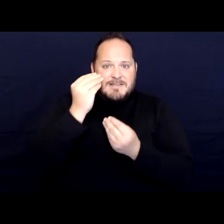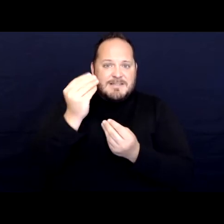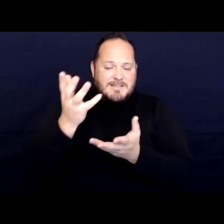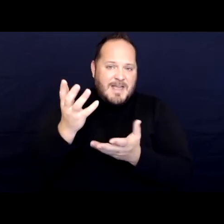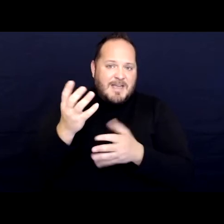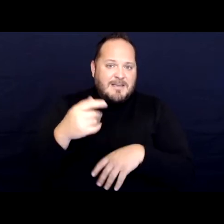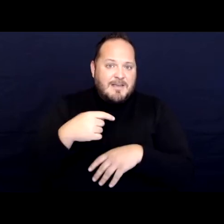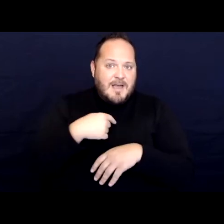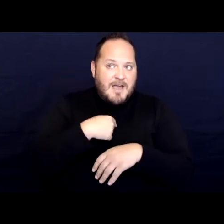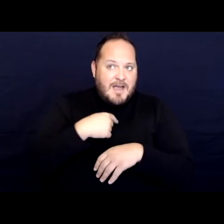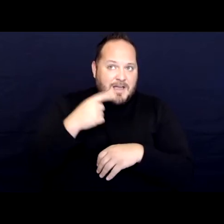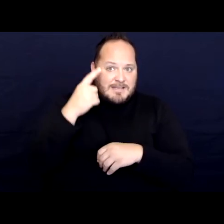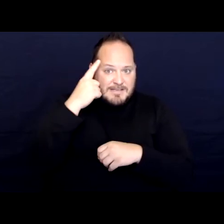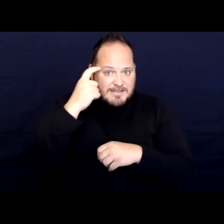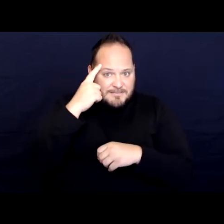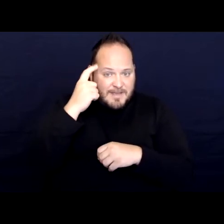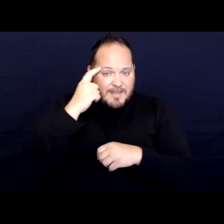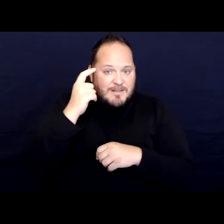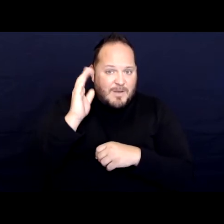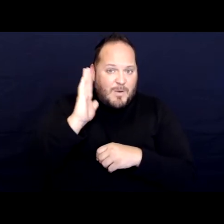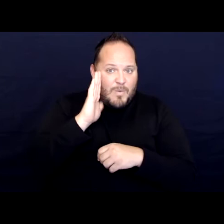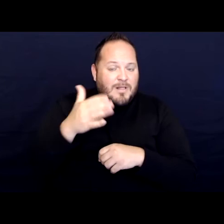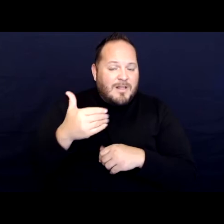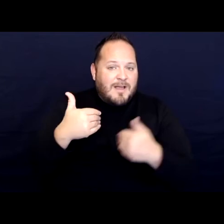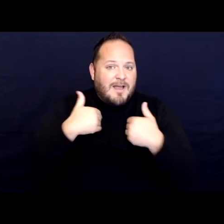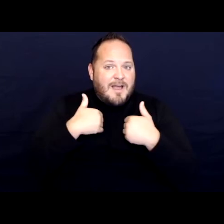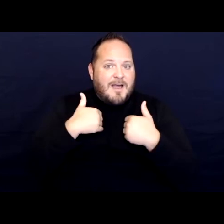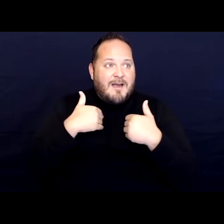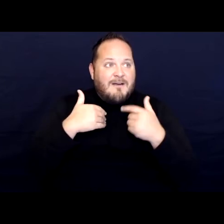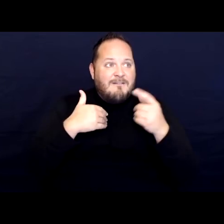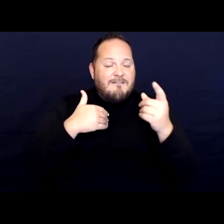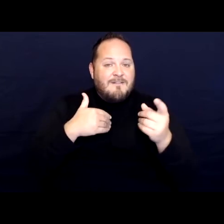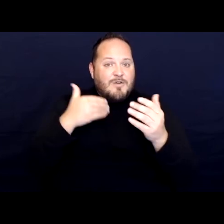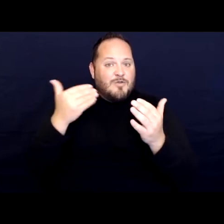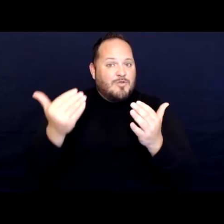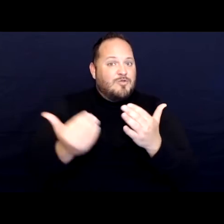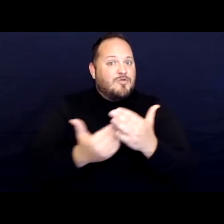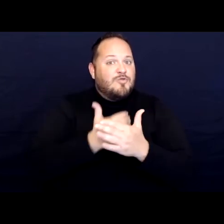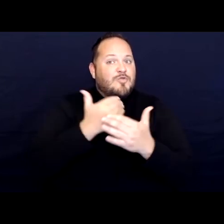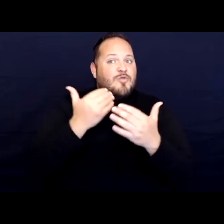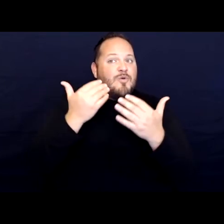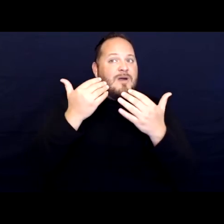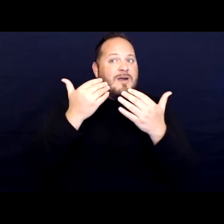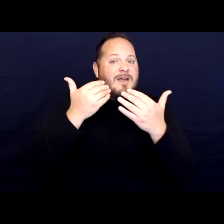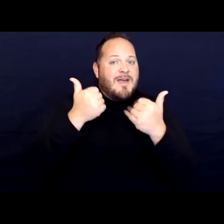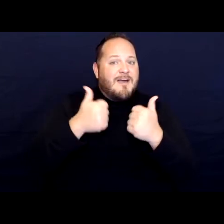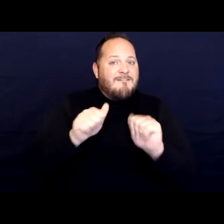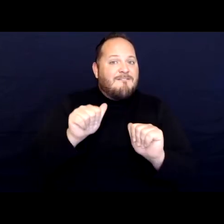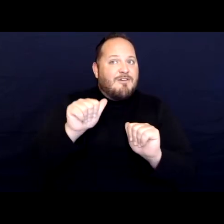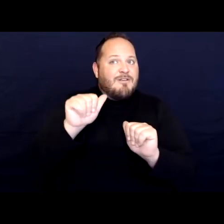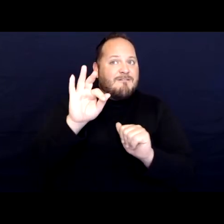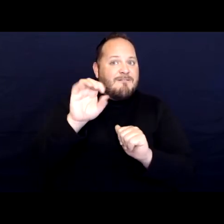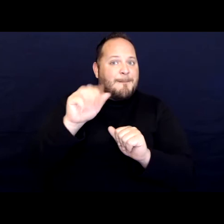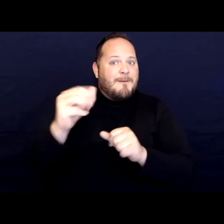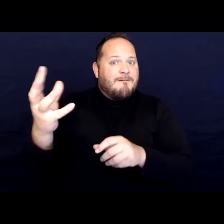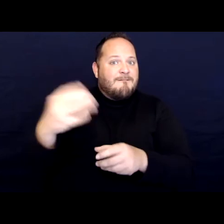I suspected that there was going to be this new effort, that FEMA would somehow be involved, and that the disability community in Los Angeles